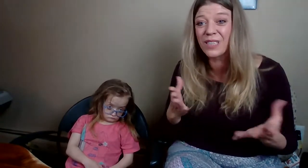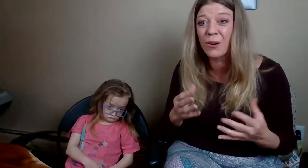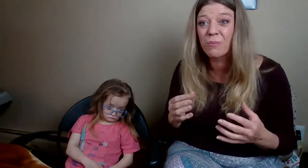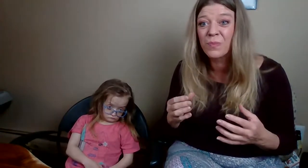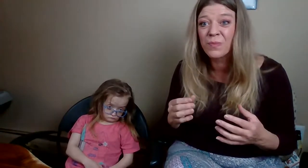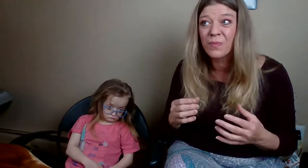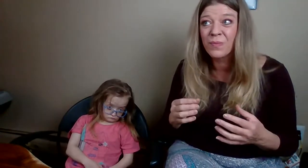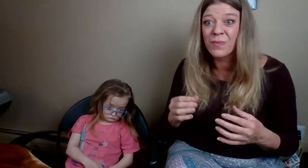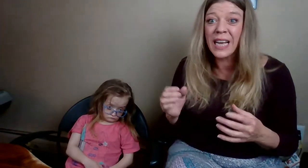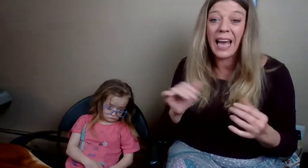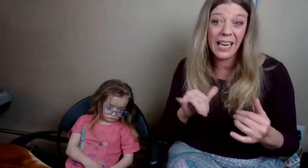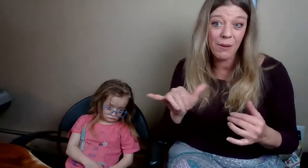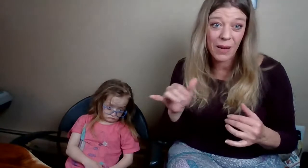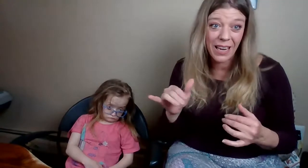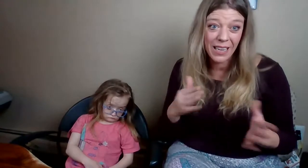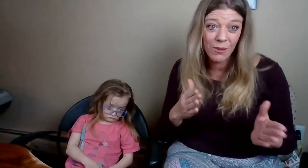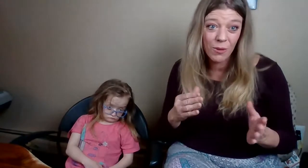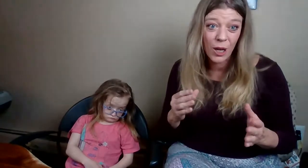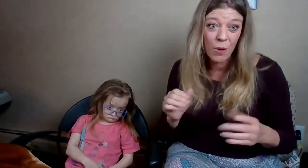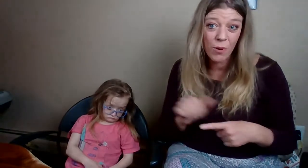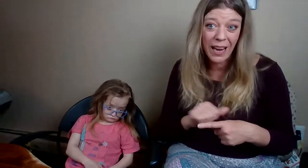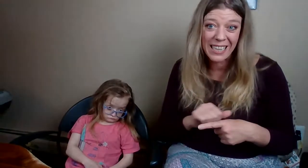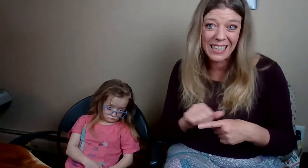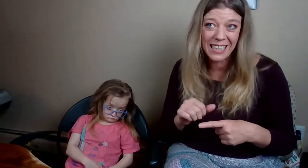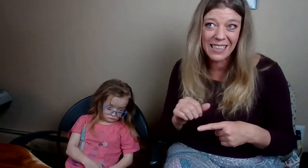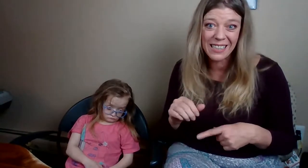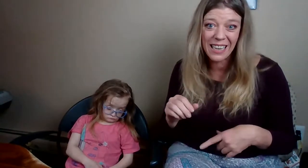So anyway, we're going to practice